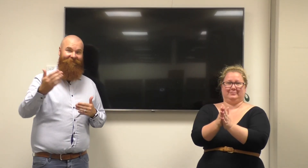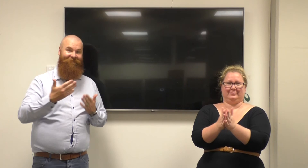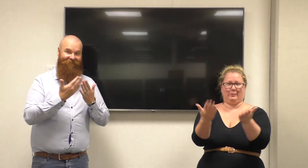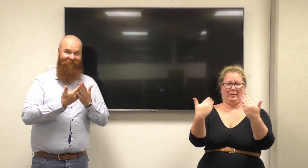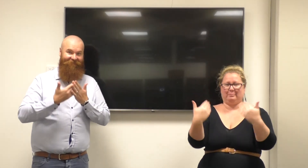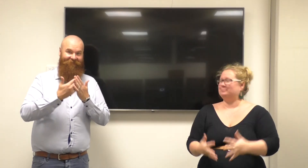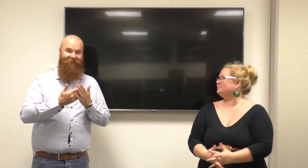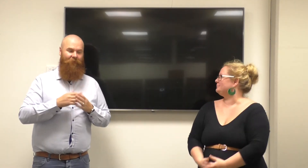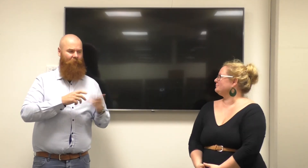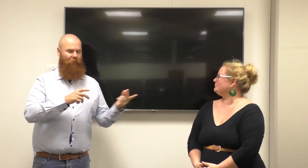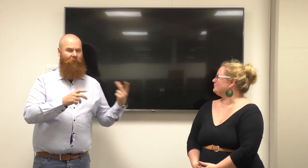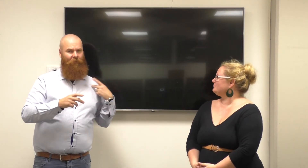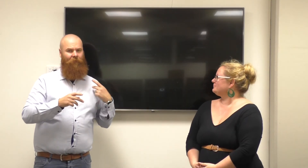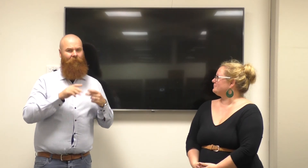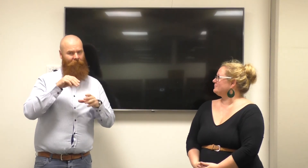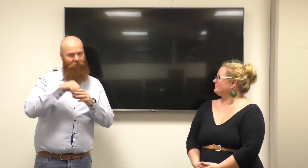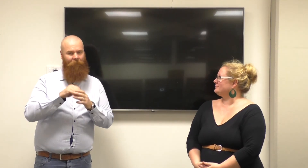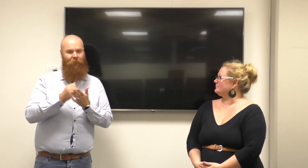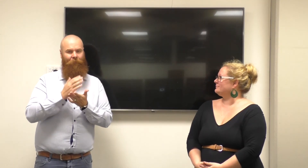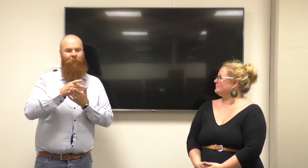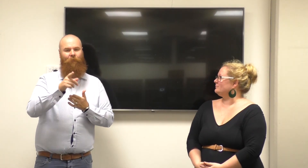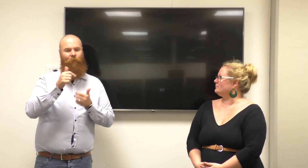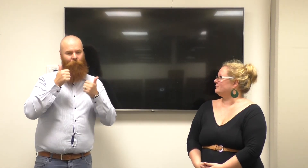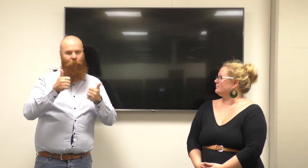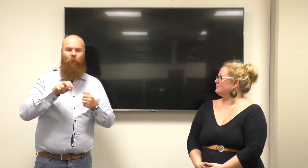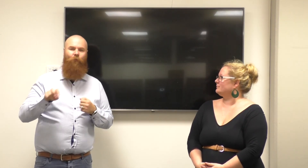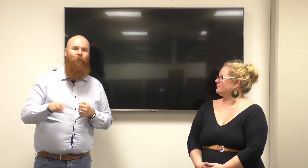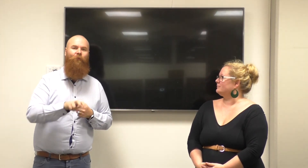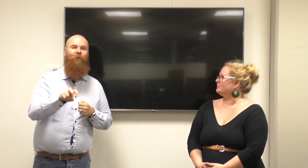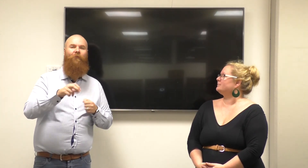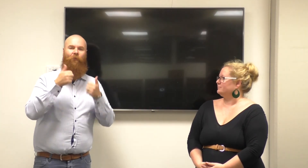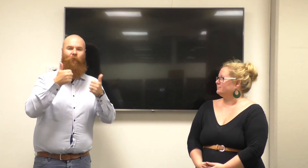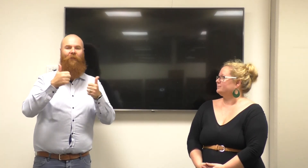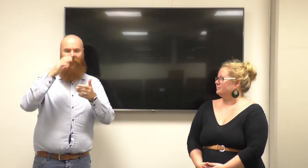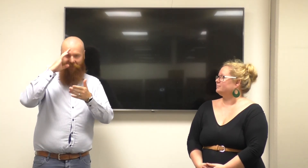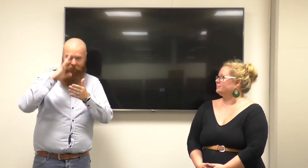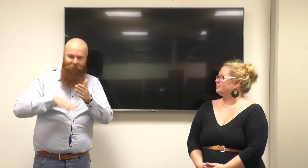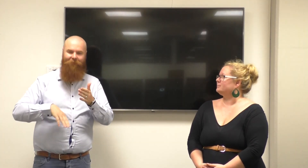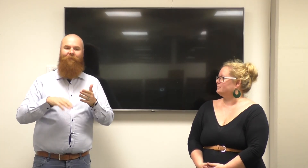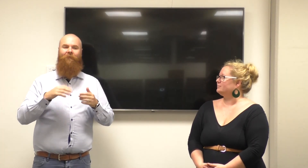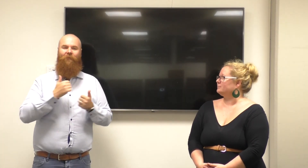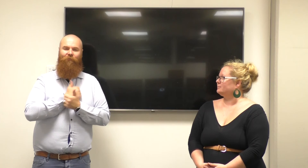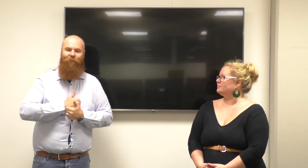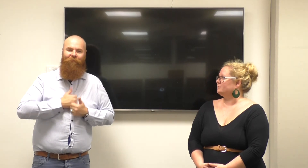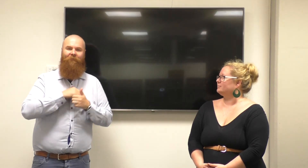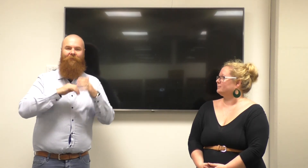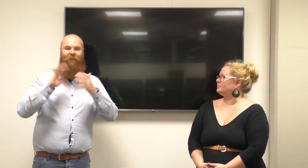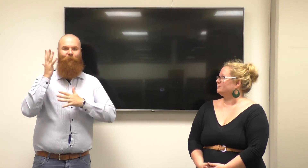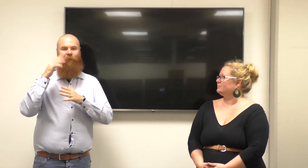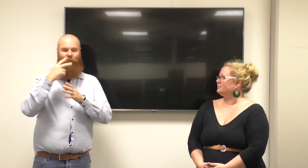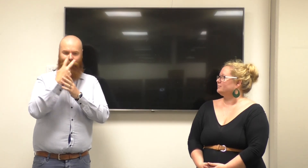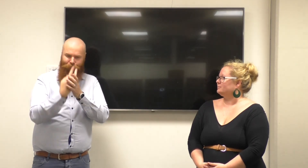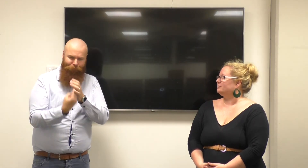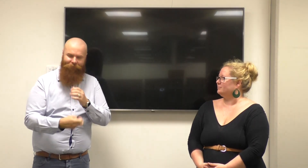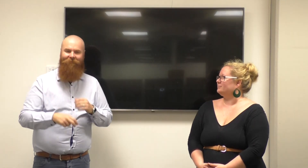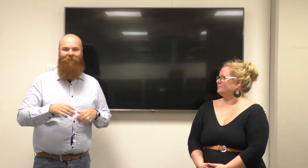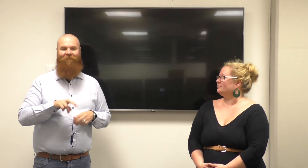great. Good luck from here on and welcome. And we want to make sure you really have a great experience